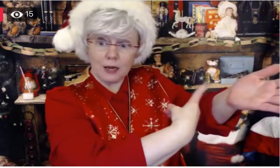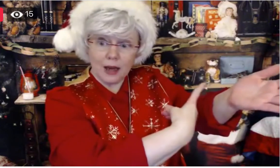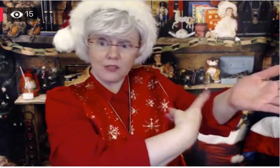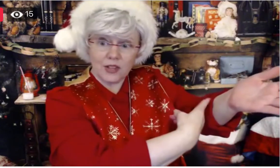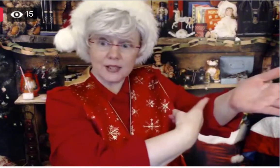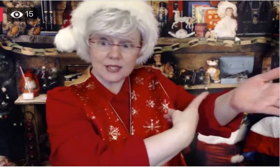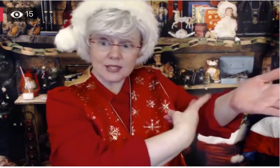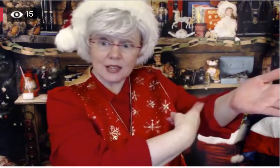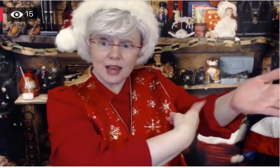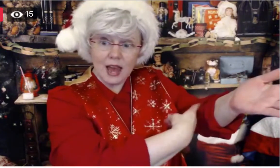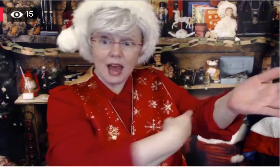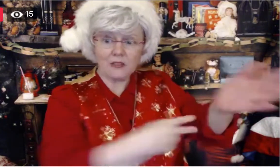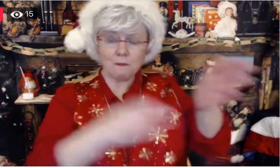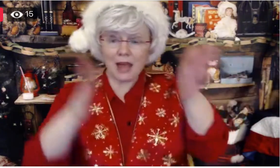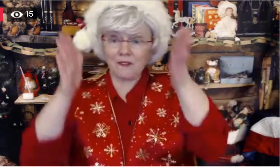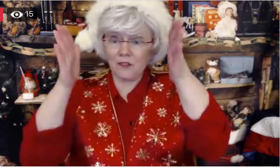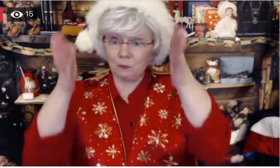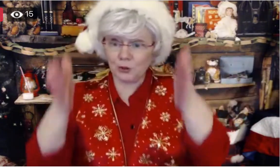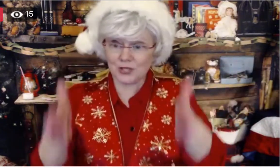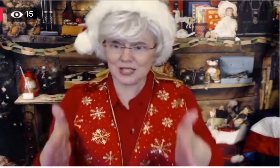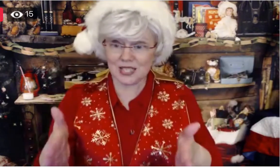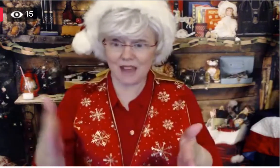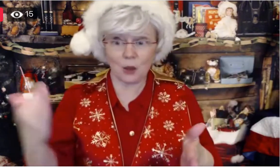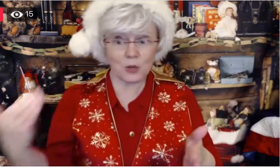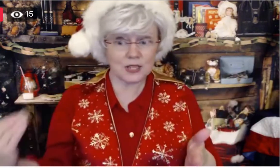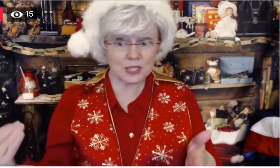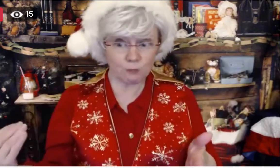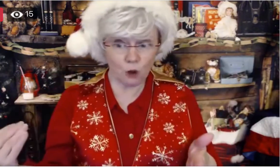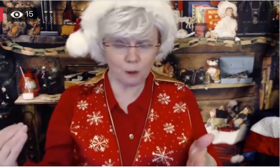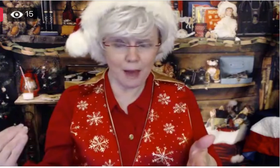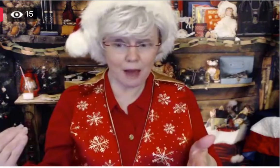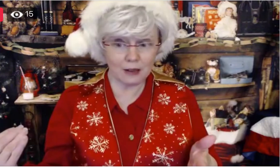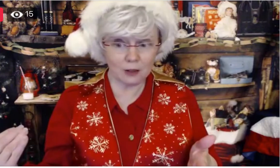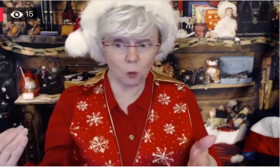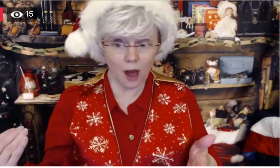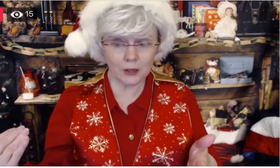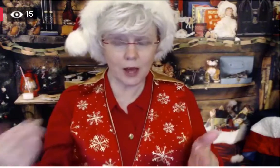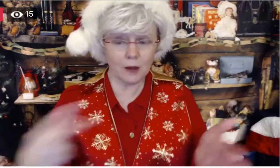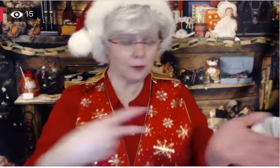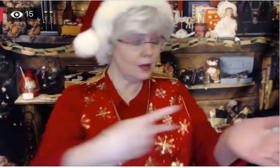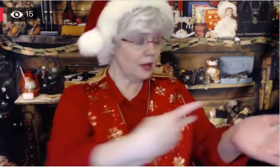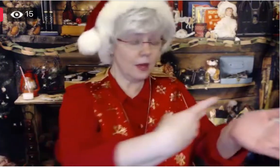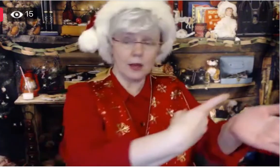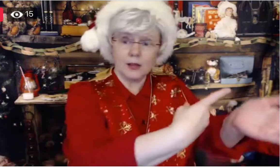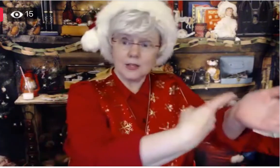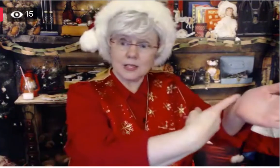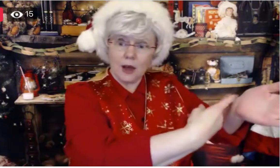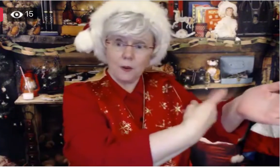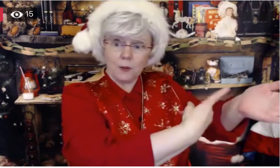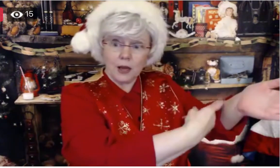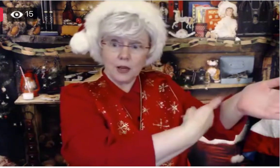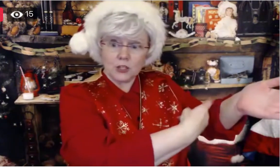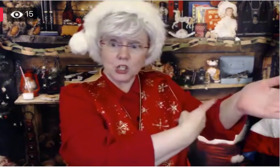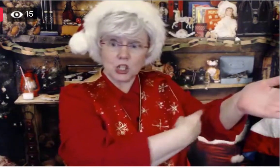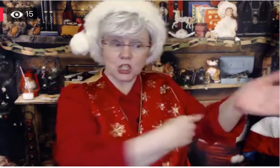like this, and then make the person sign that we just spoke about a little while ago. So,